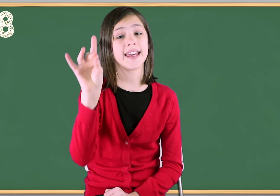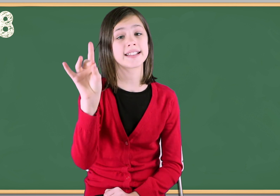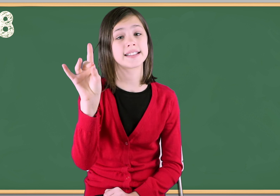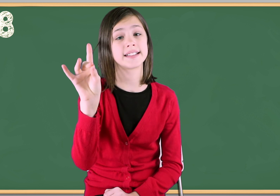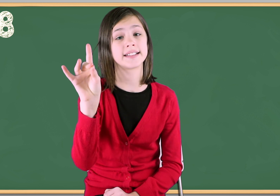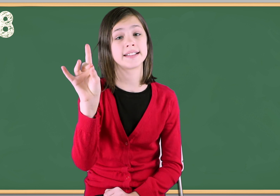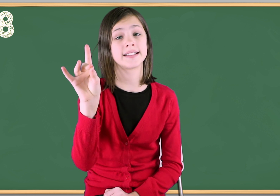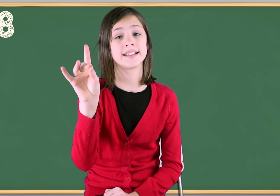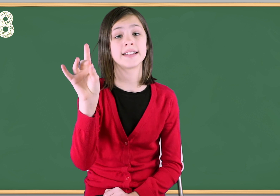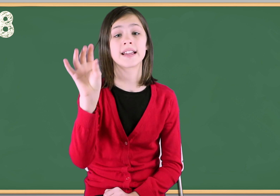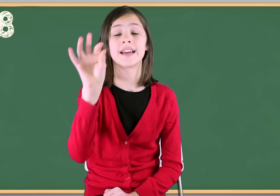98,